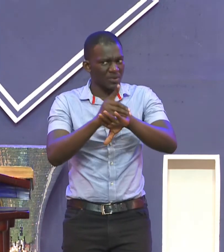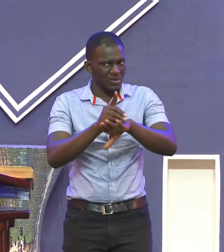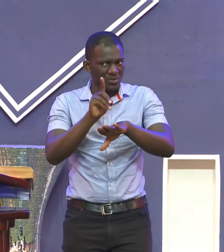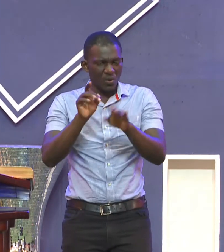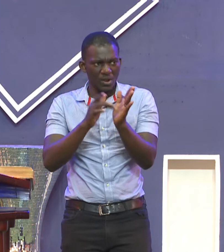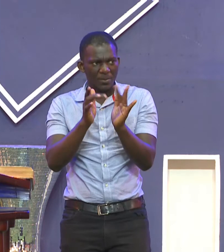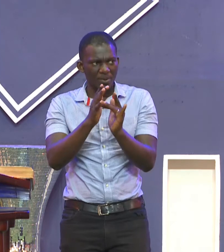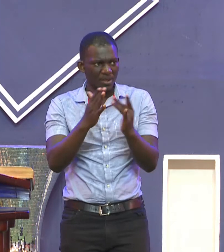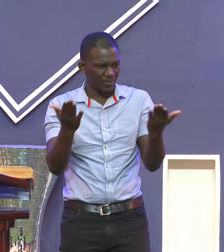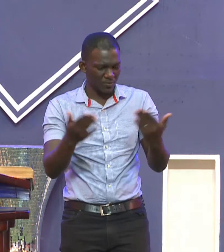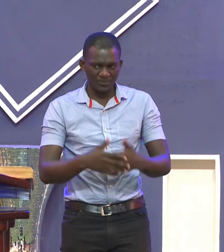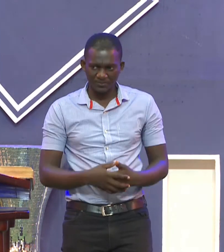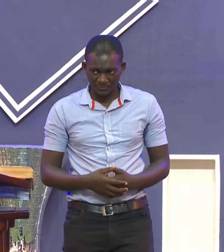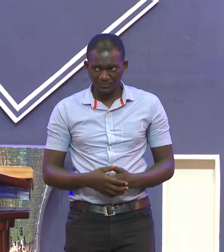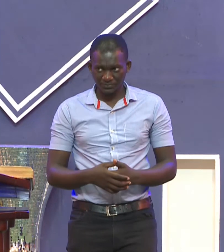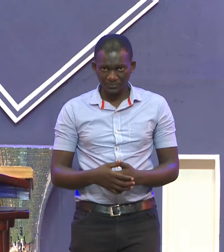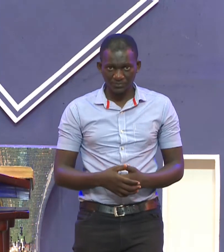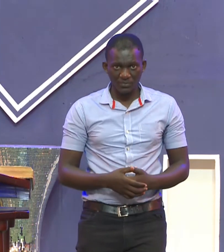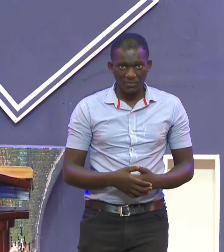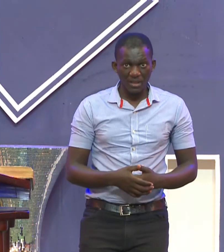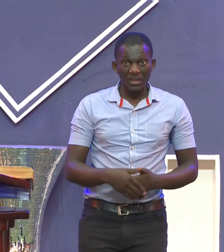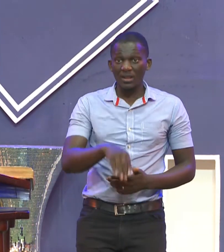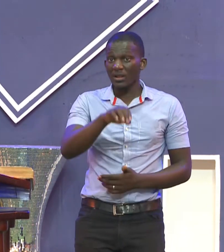byawandiikibwa. According to the scriptures. Omubuulizi.